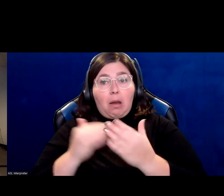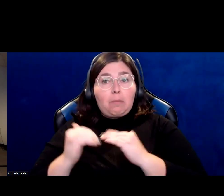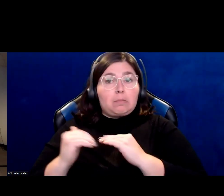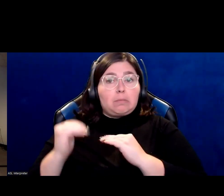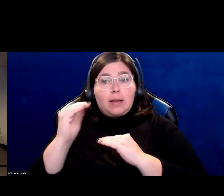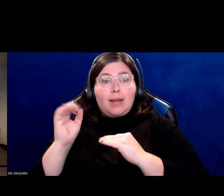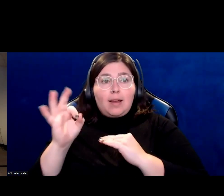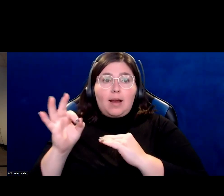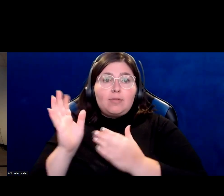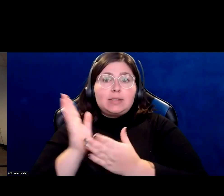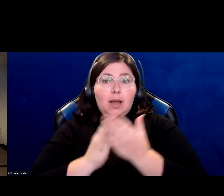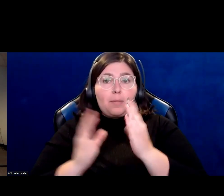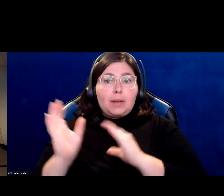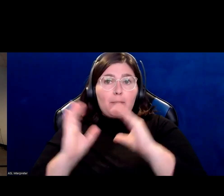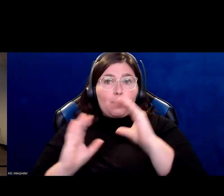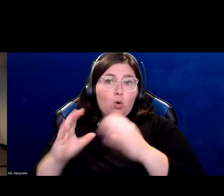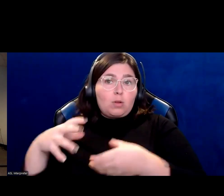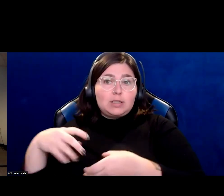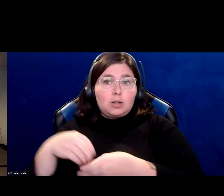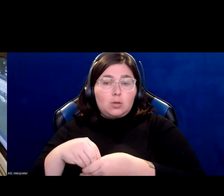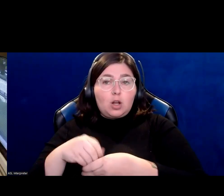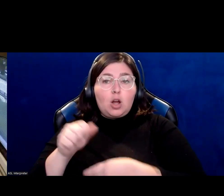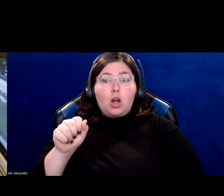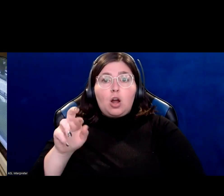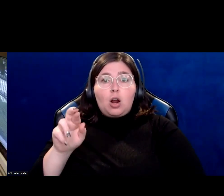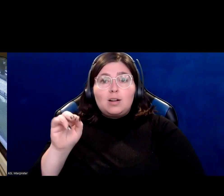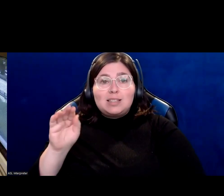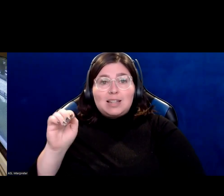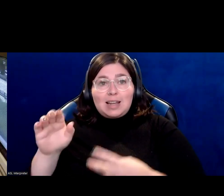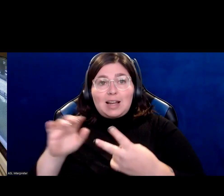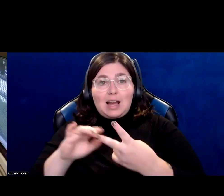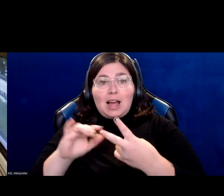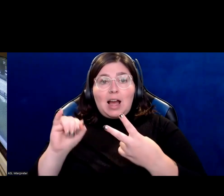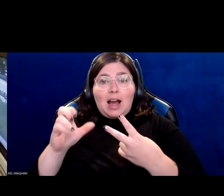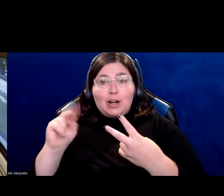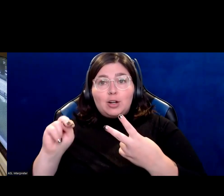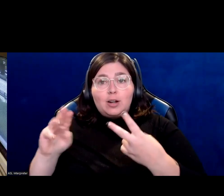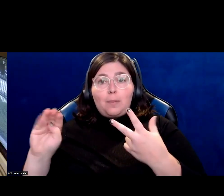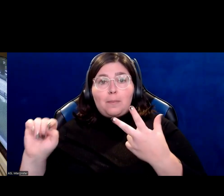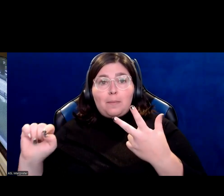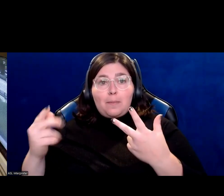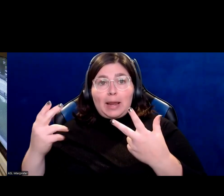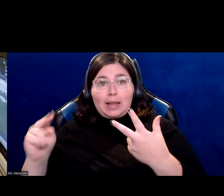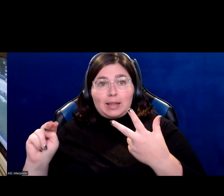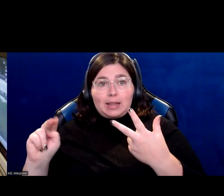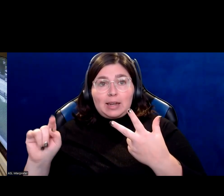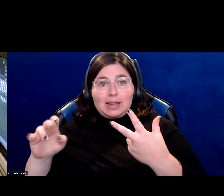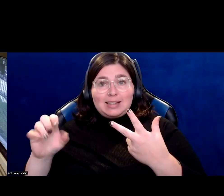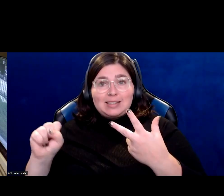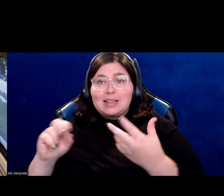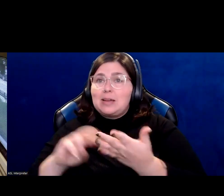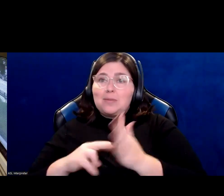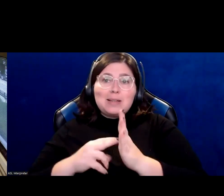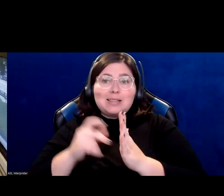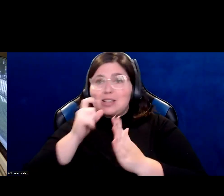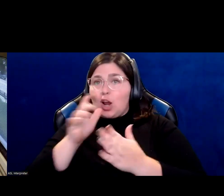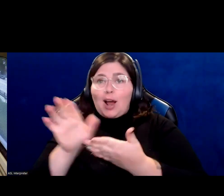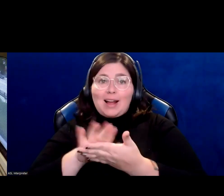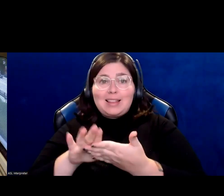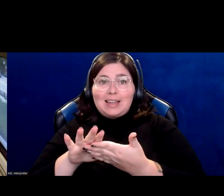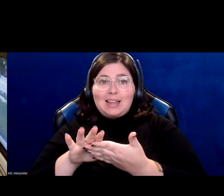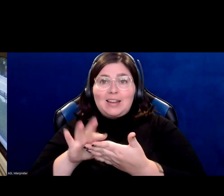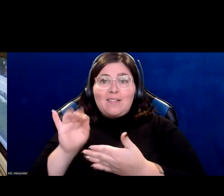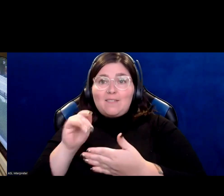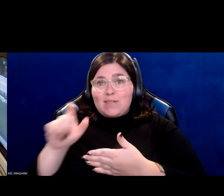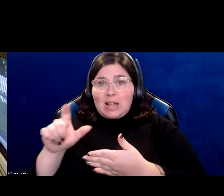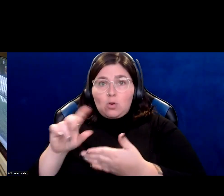of some chemicals, including arsenic, iron, and manganese, it is not categorized as clean fill and therefore has to be